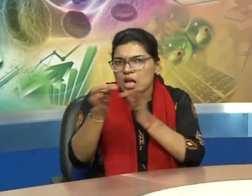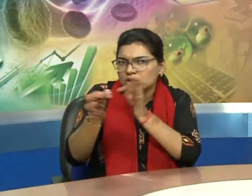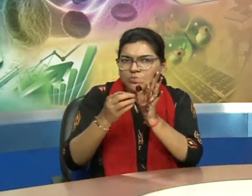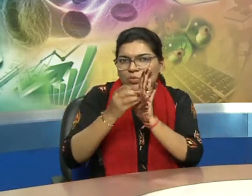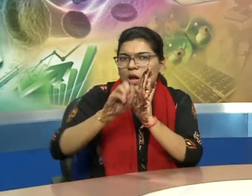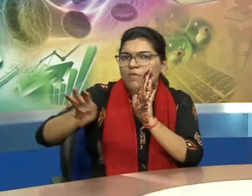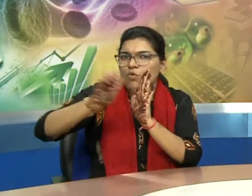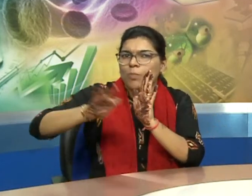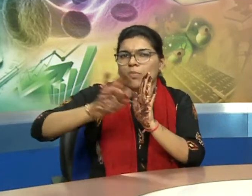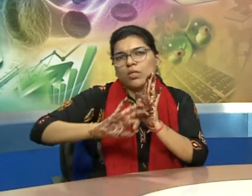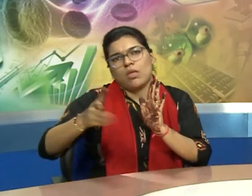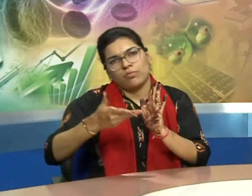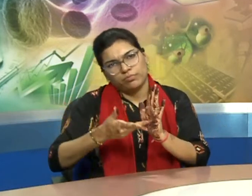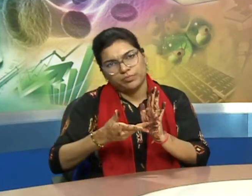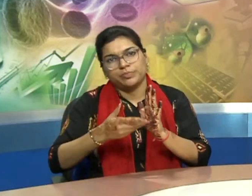education.